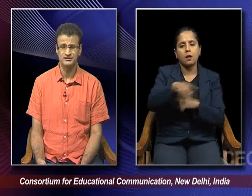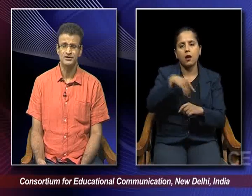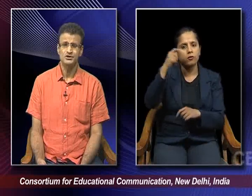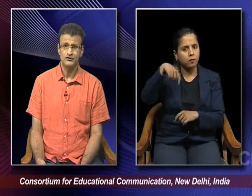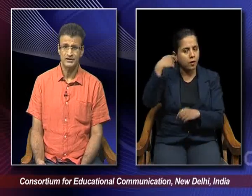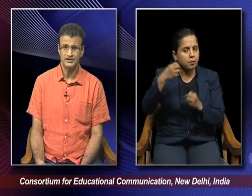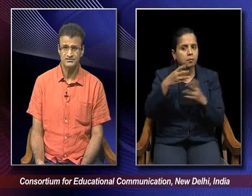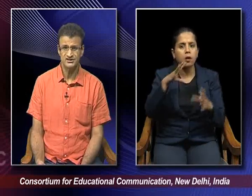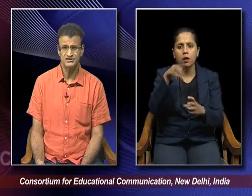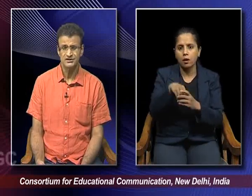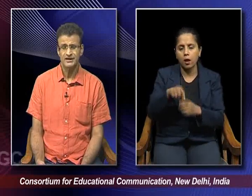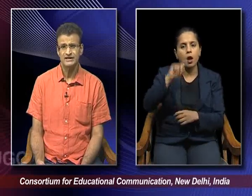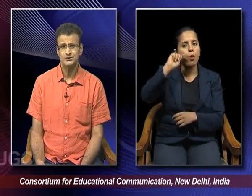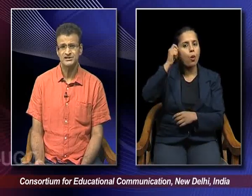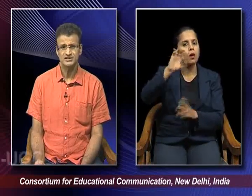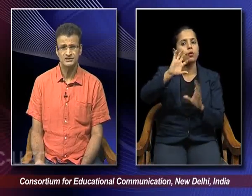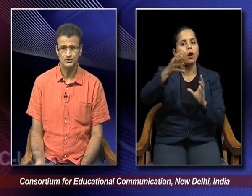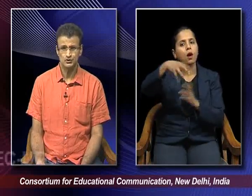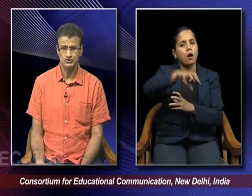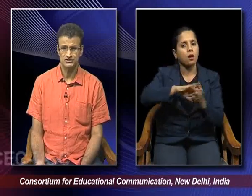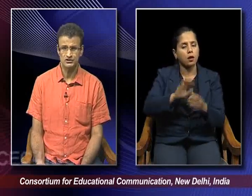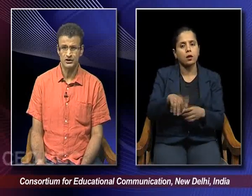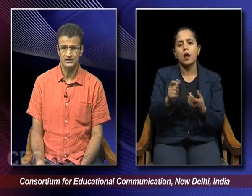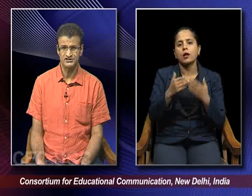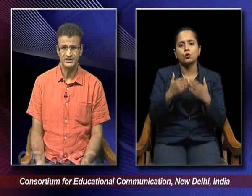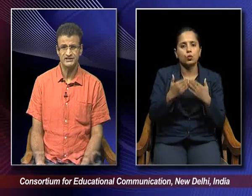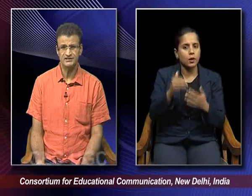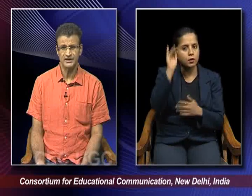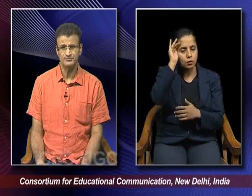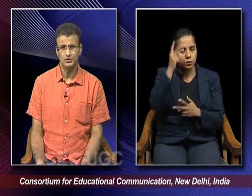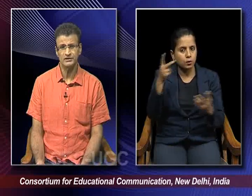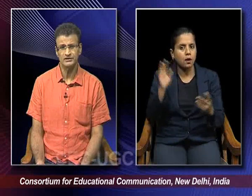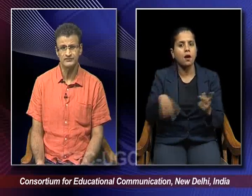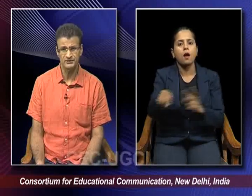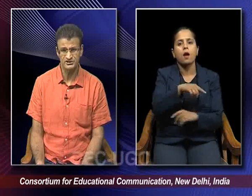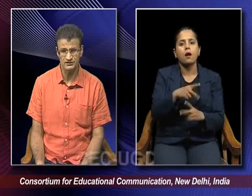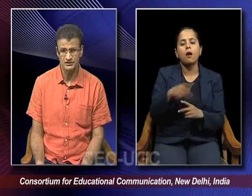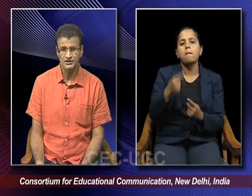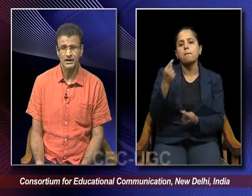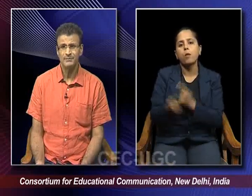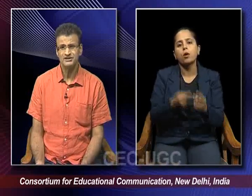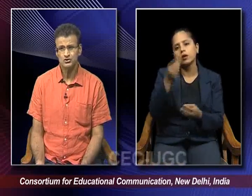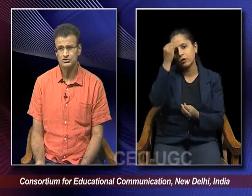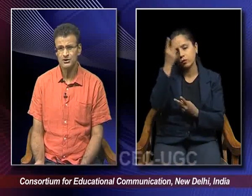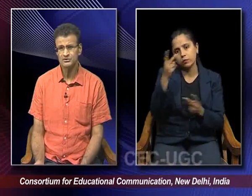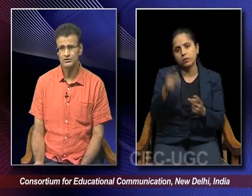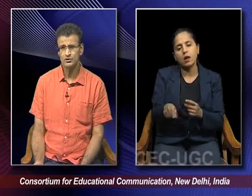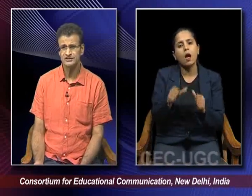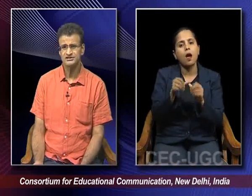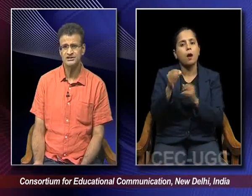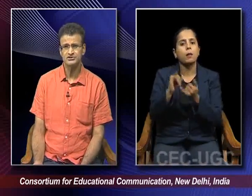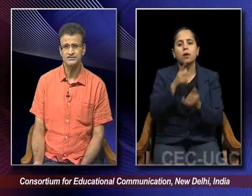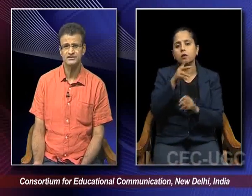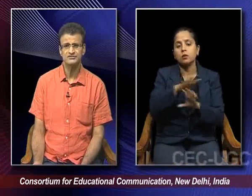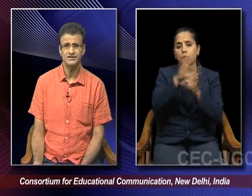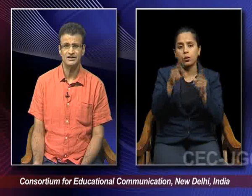in foreign countries, education, news, general knowledge, anti-crime, political information. Abbas talks about that all these